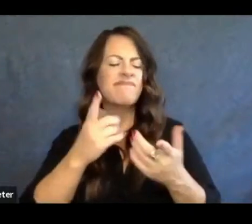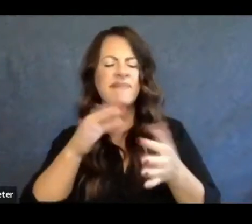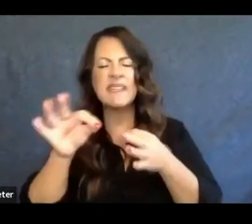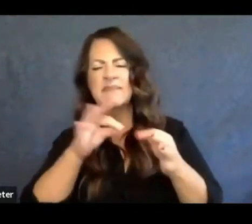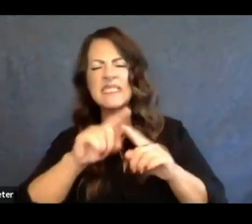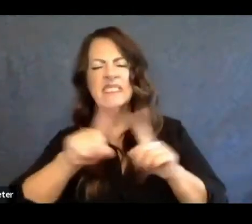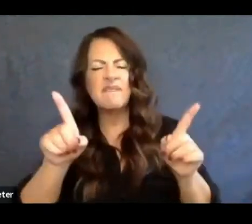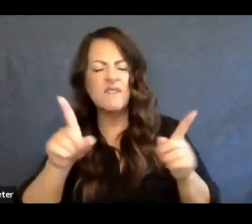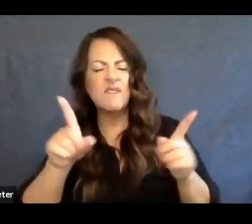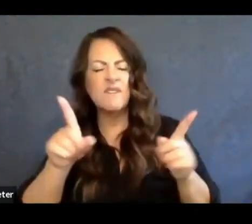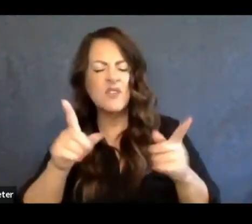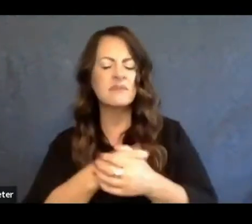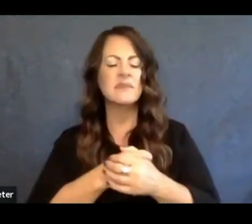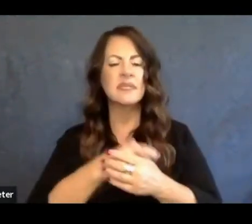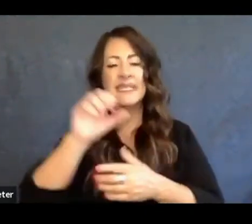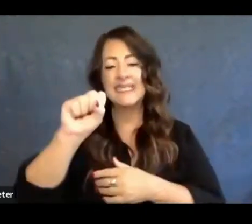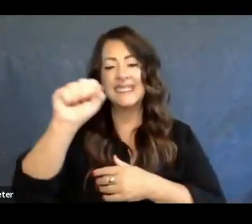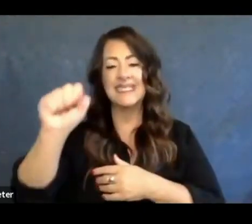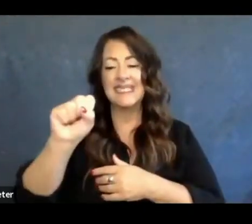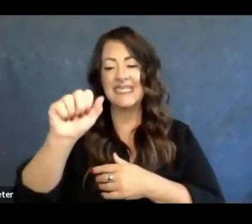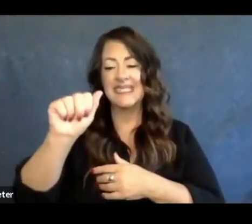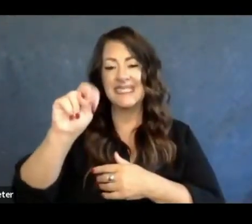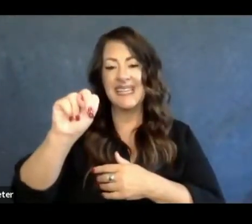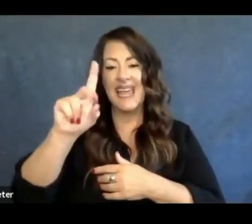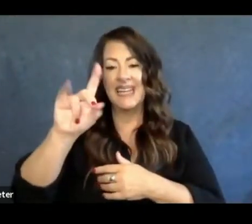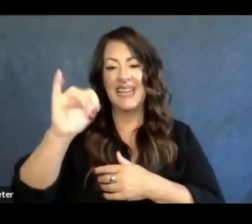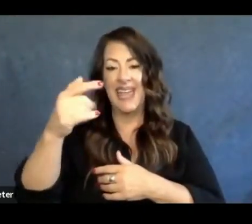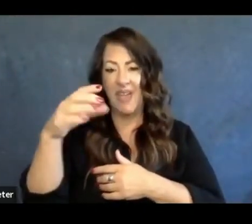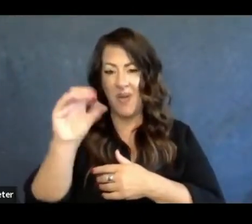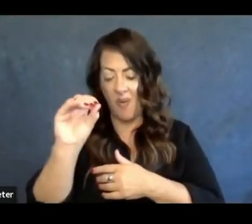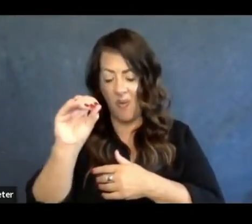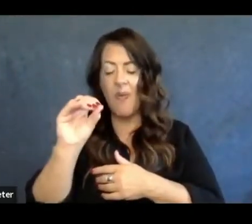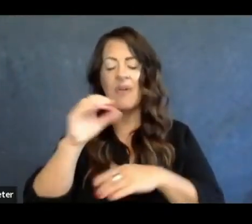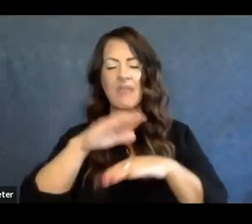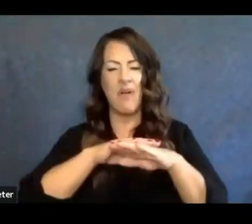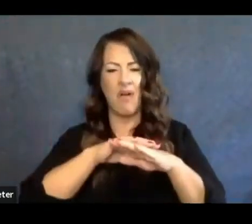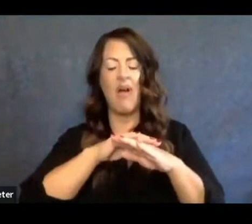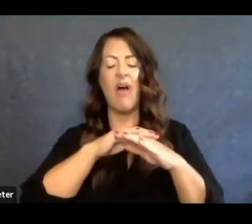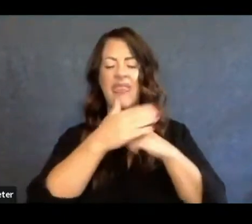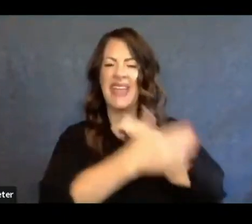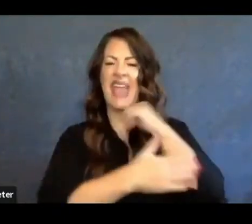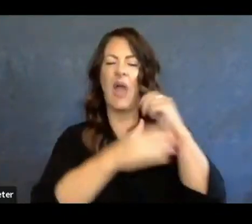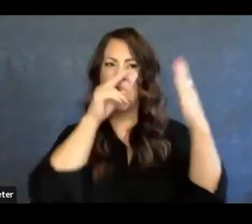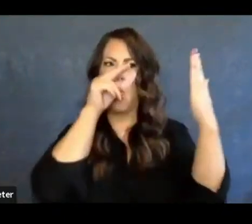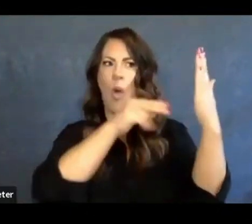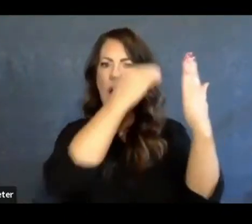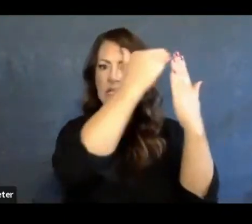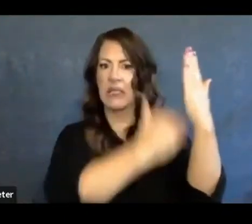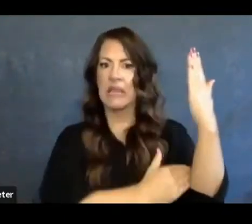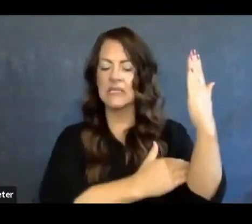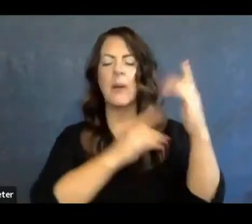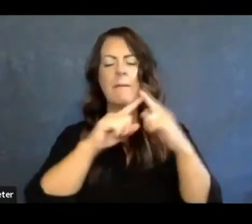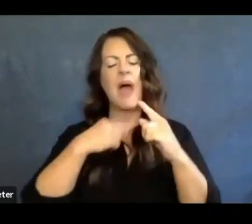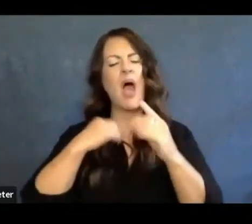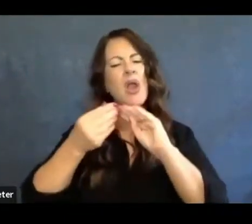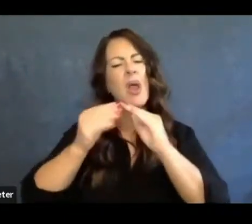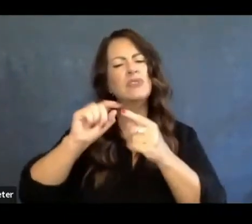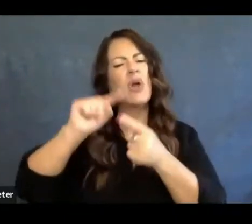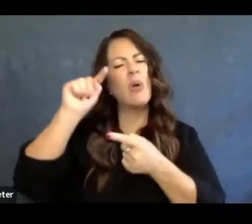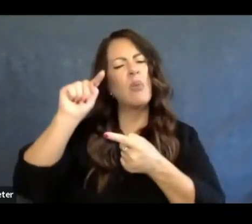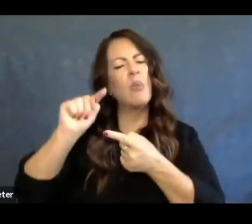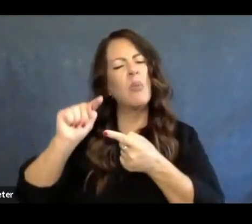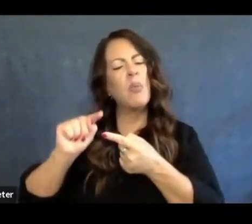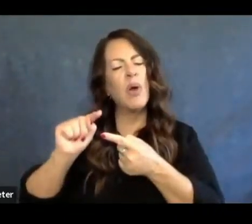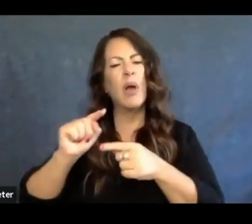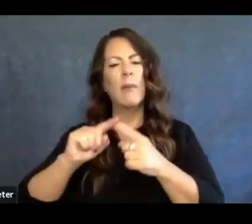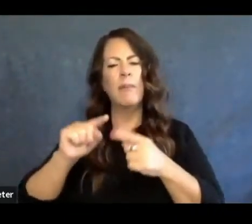is on the monitoring list, and our case rate has been going down and getting us closer to coming off, but it's reporting a slightly lower case rate than